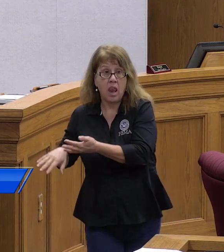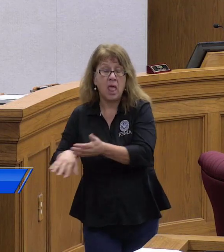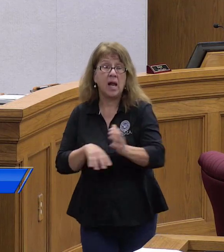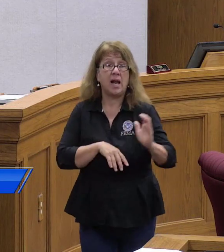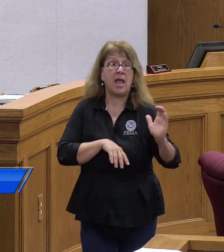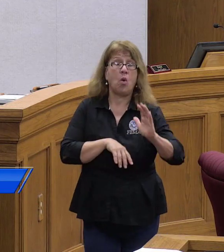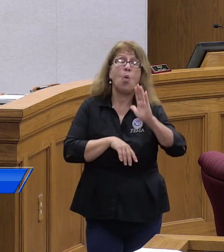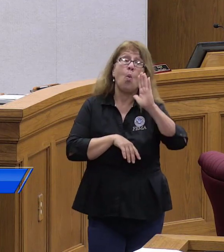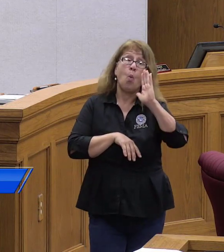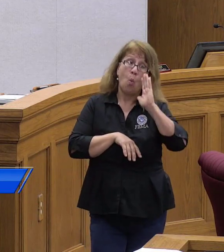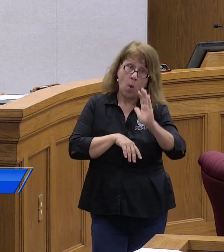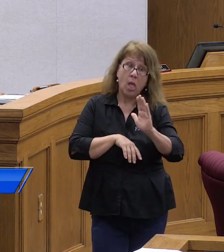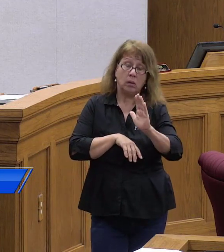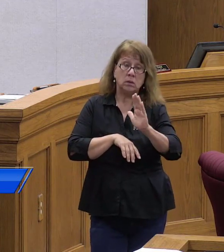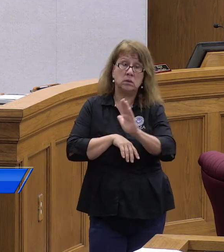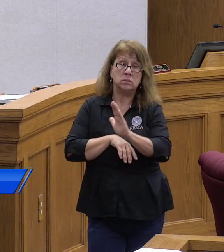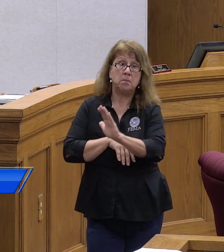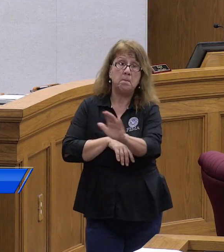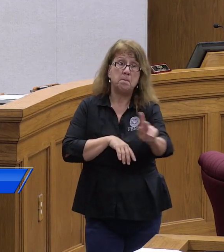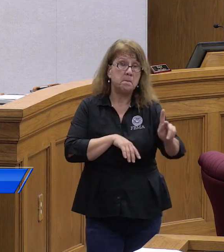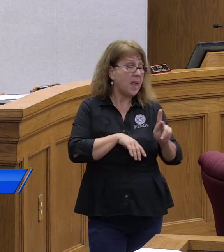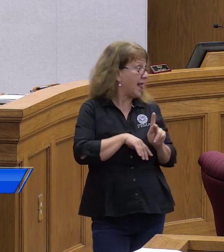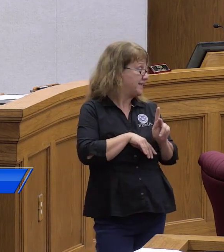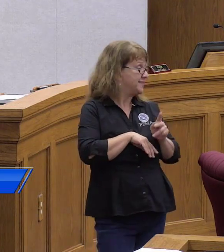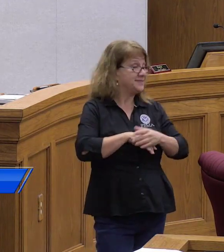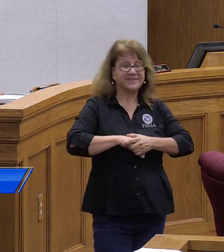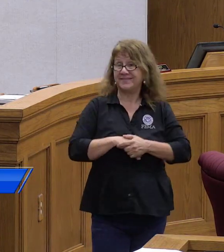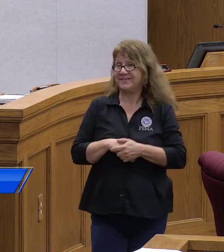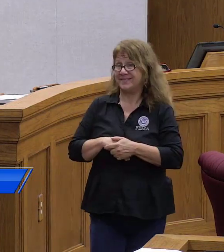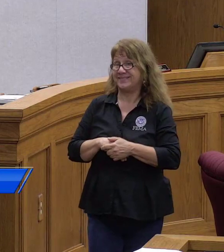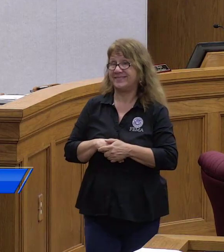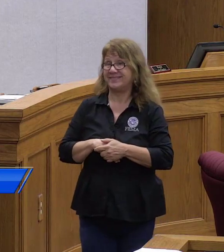we will rebuild back. Thank you, Brian.